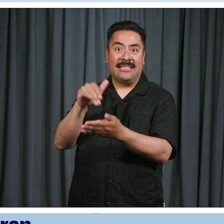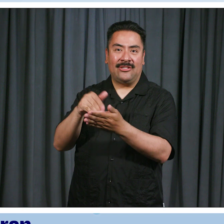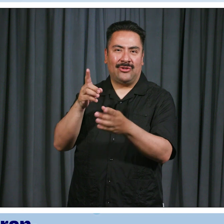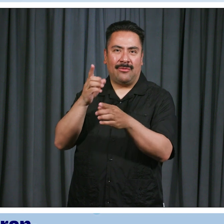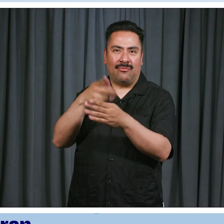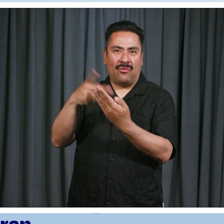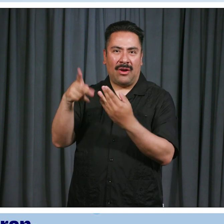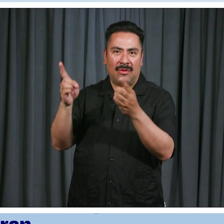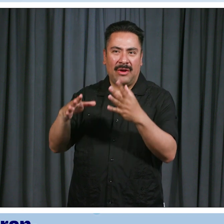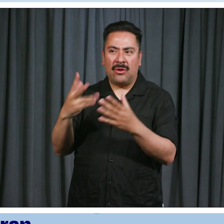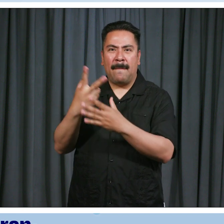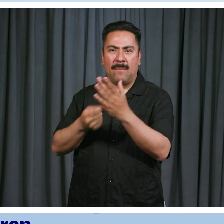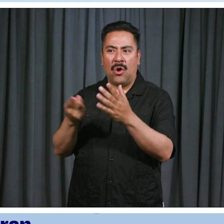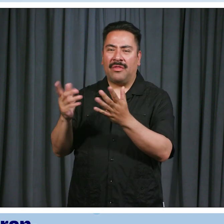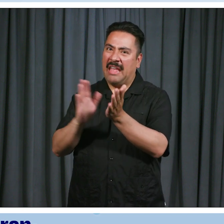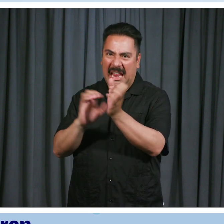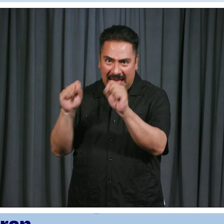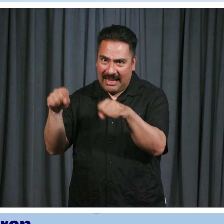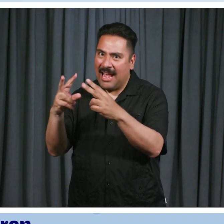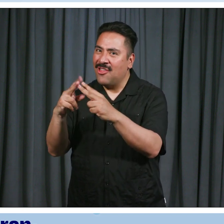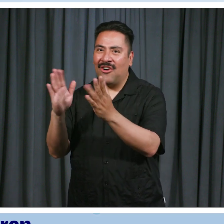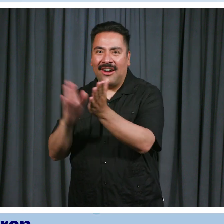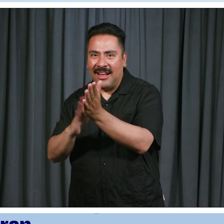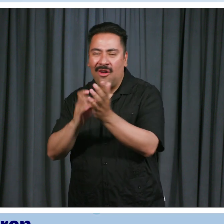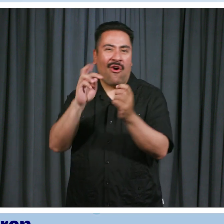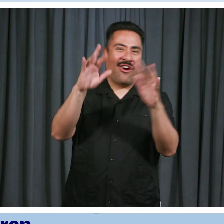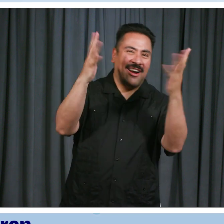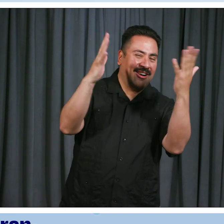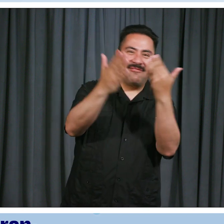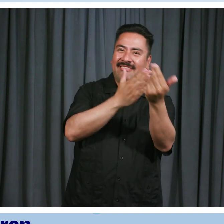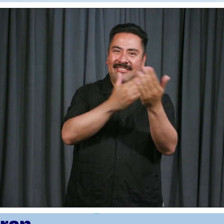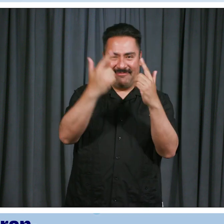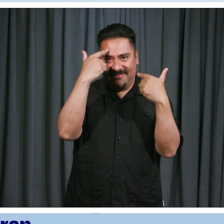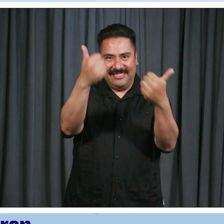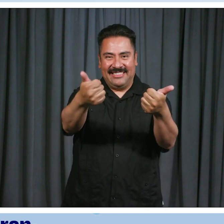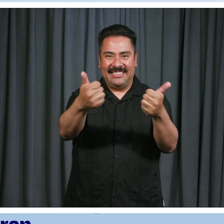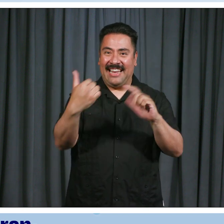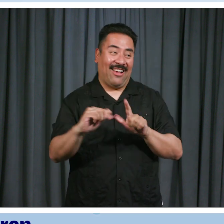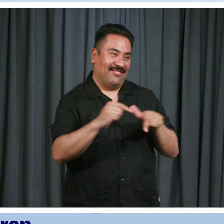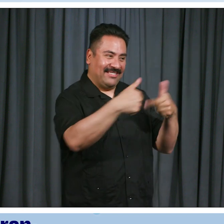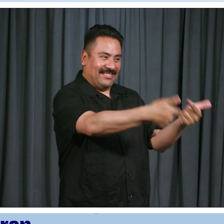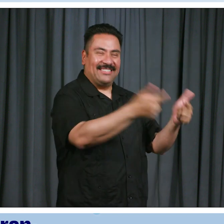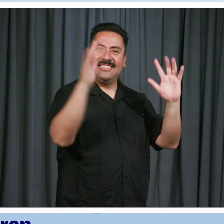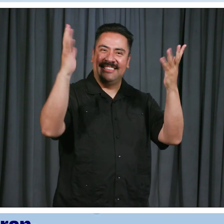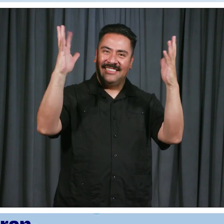big round of applause, either by waving hands, clapping, whatever. And I'll turn it over to you.